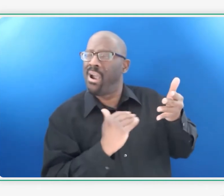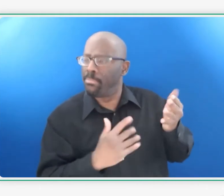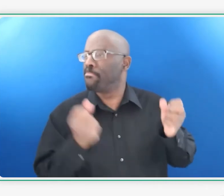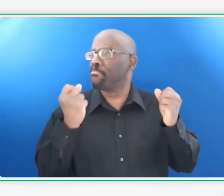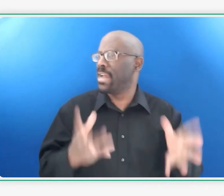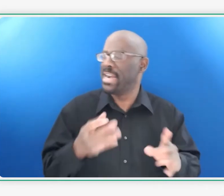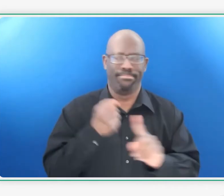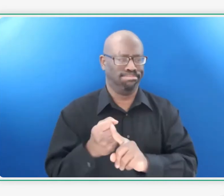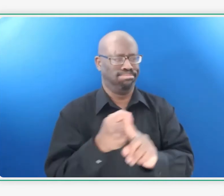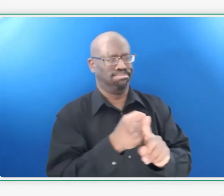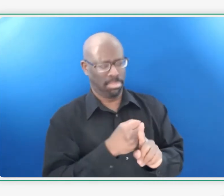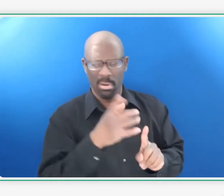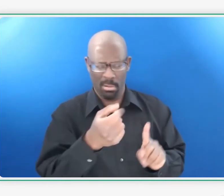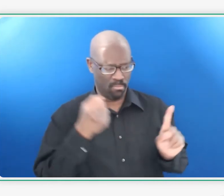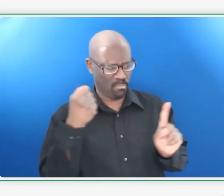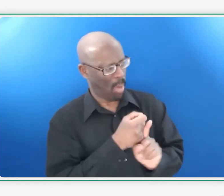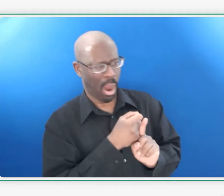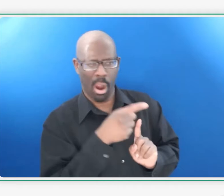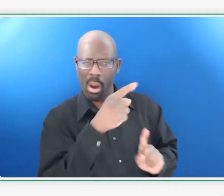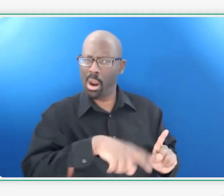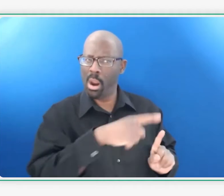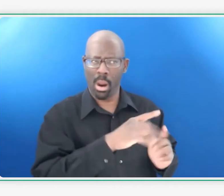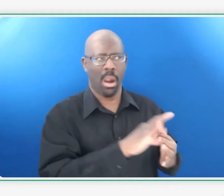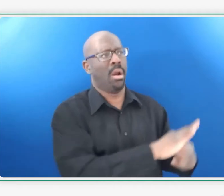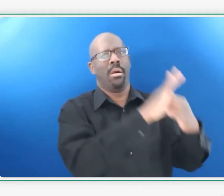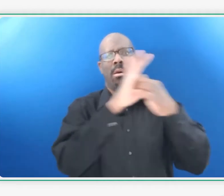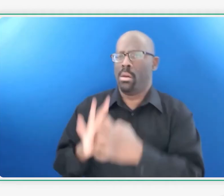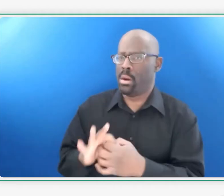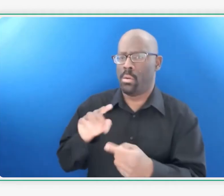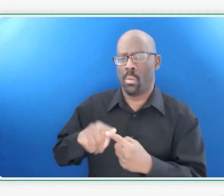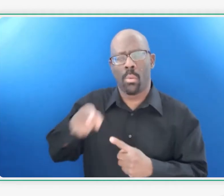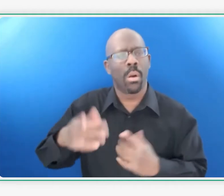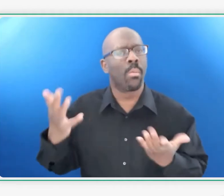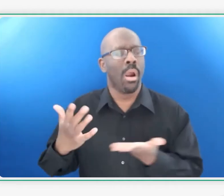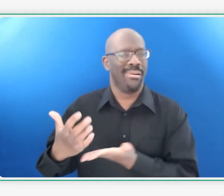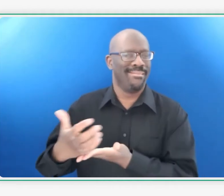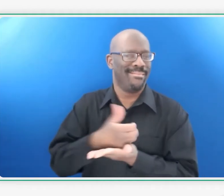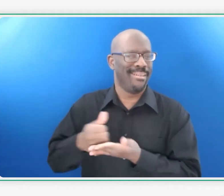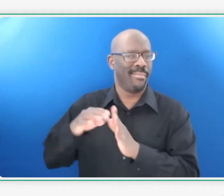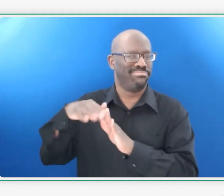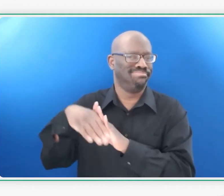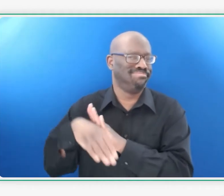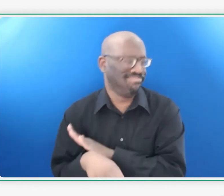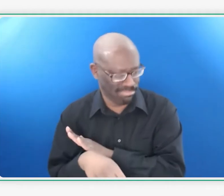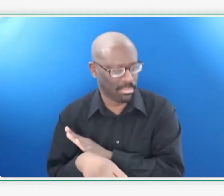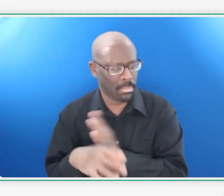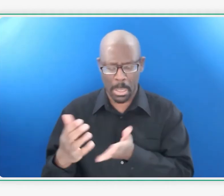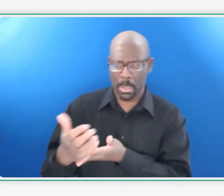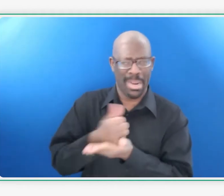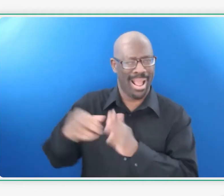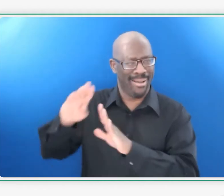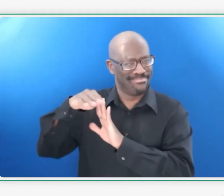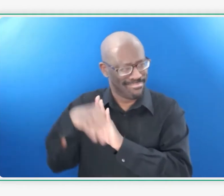Education was impacted, and all these other services really experienced the financial crisis